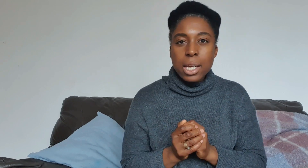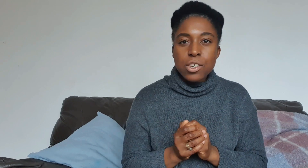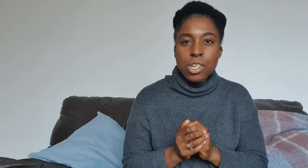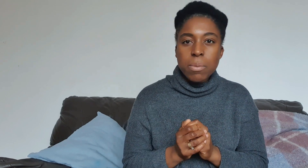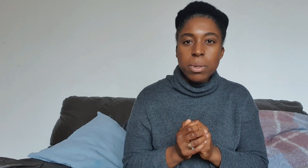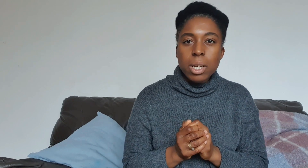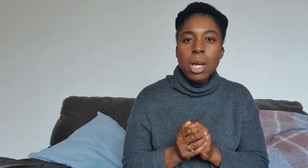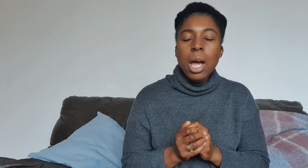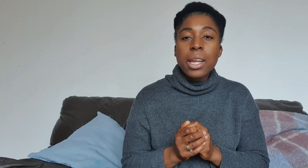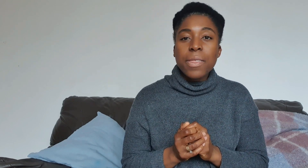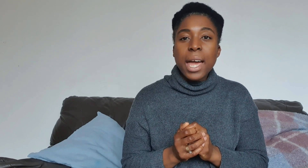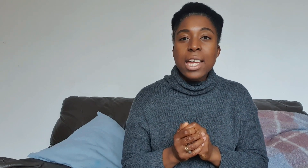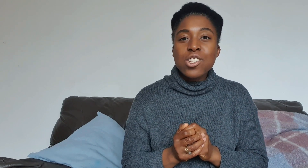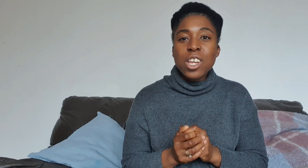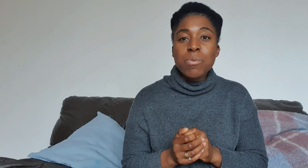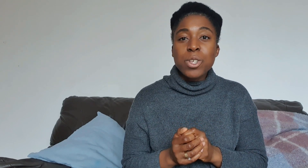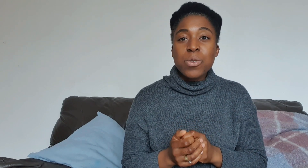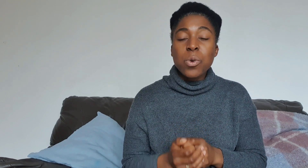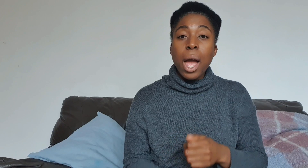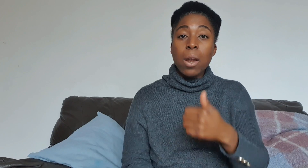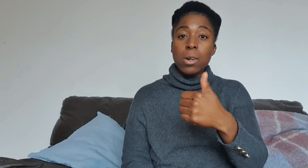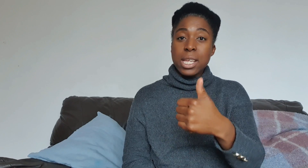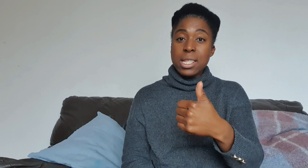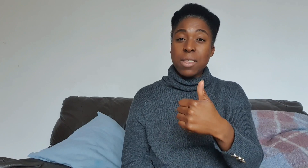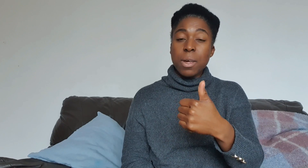handshake. Another handshake we use quite a lot is the thumbs